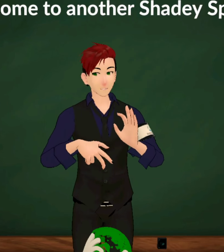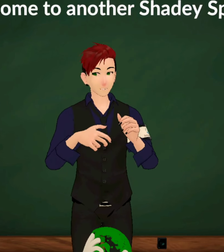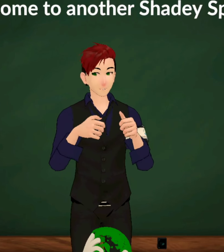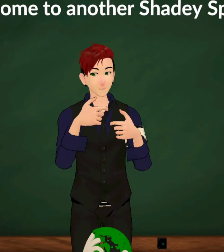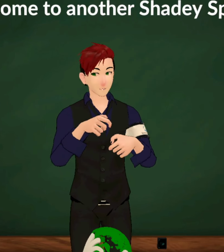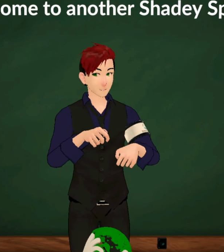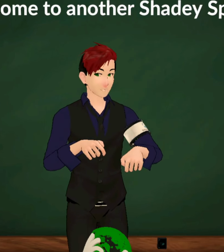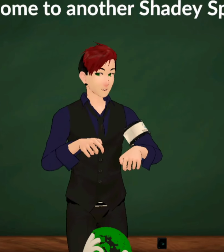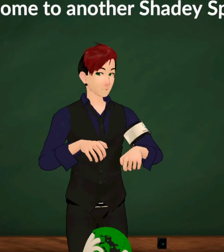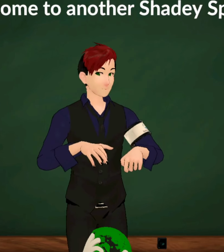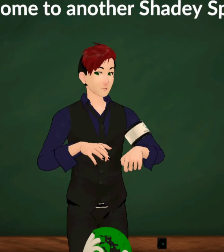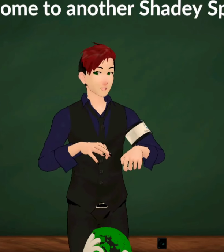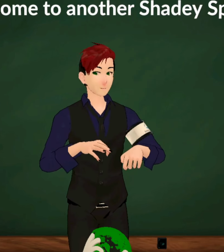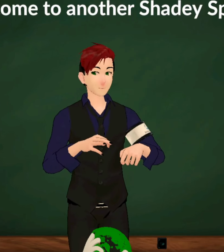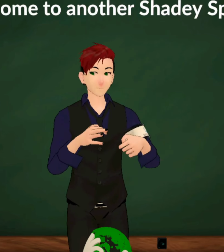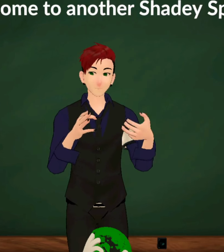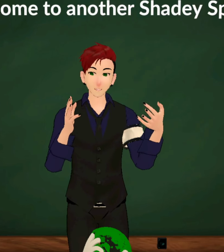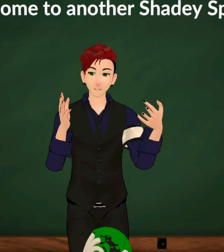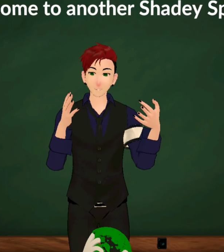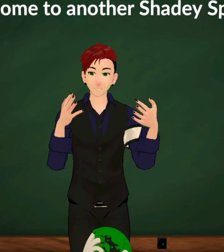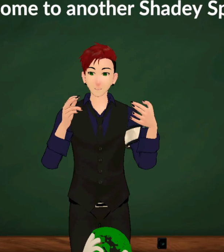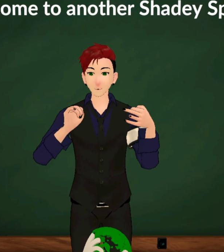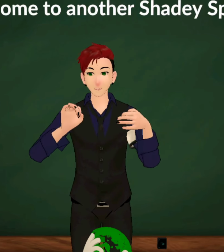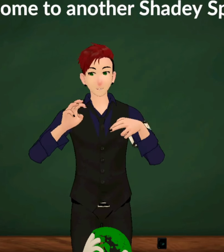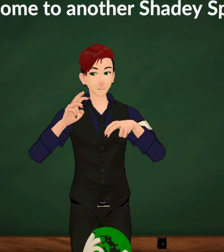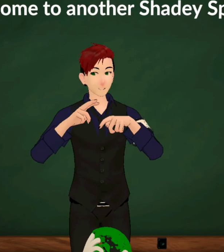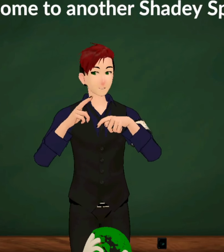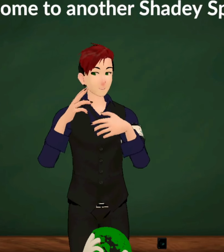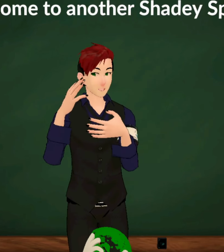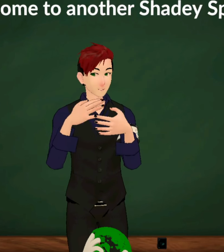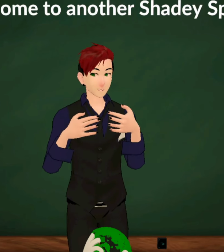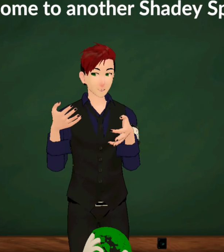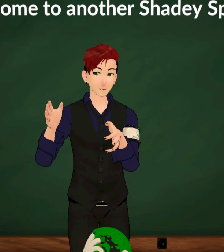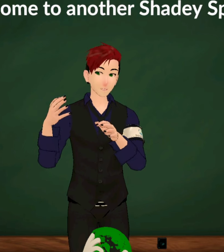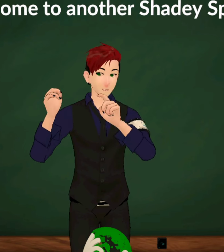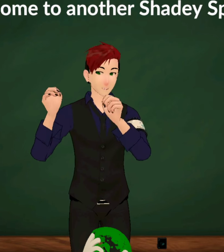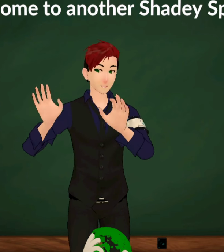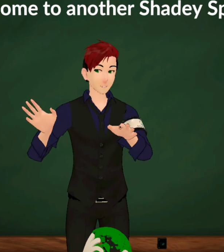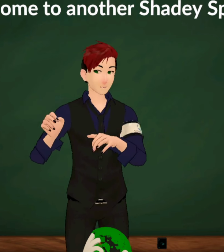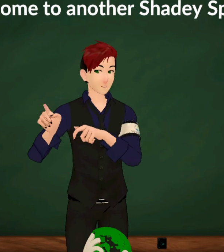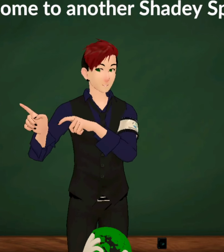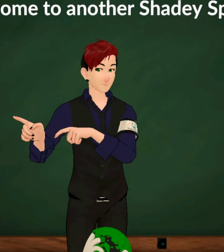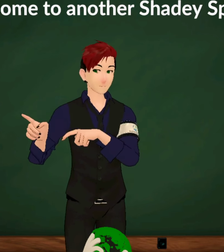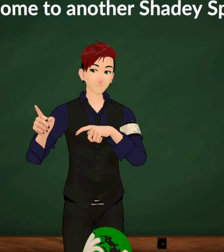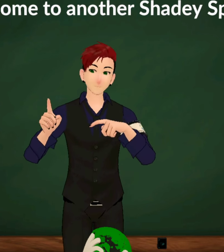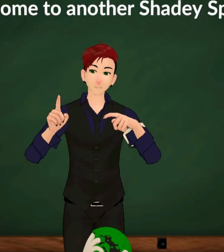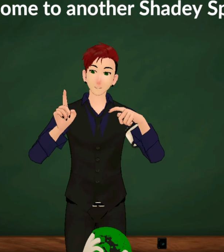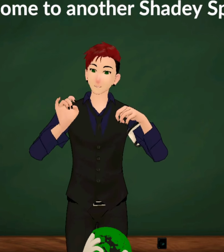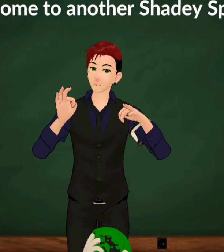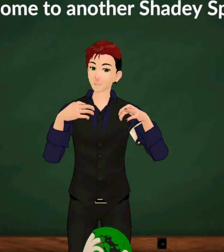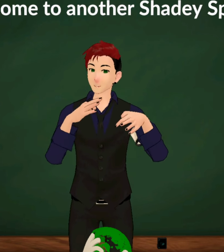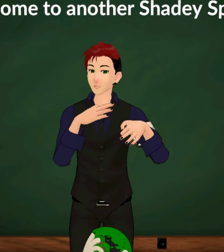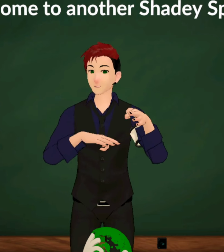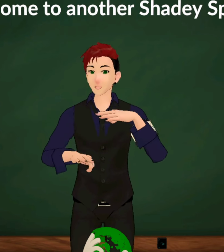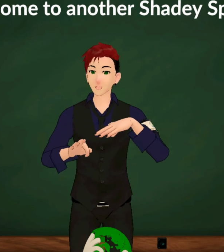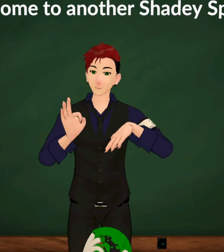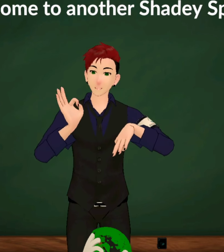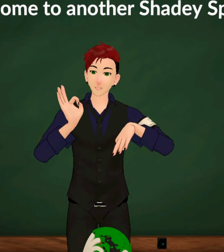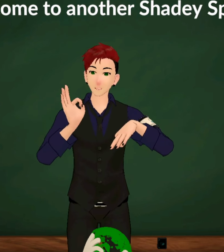in-depth, more interesting. Because if it's just going to be a vocabulary lesson, we already have teachers doing that. And if I'm going to sub, I'm just going to do